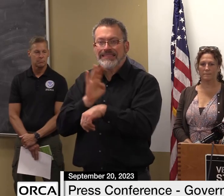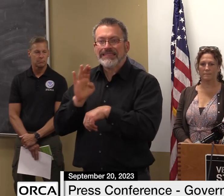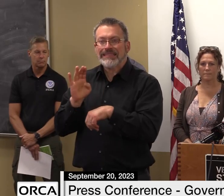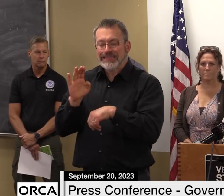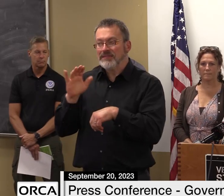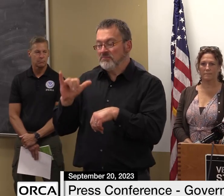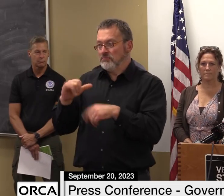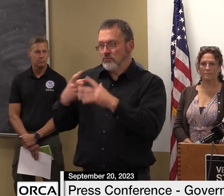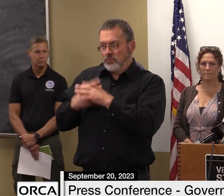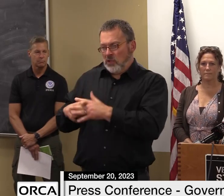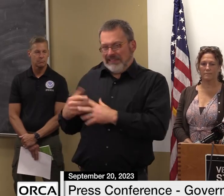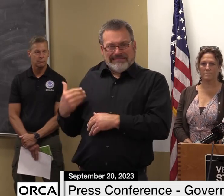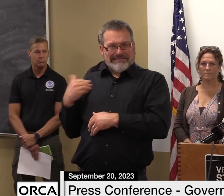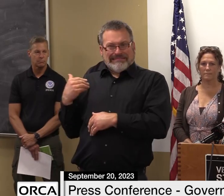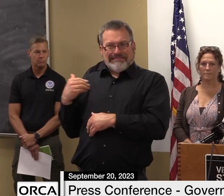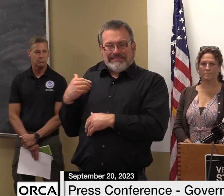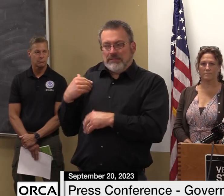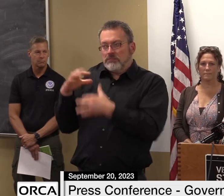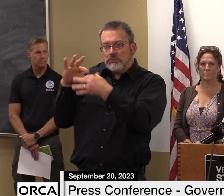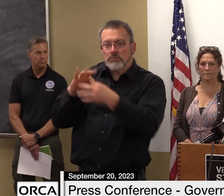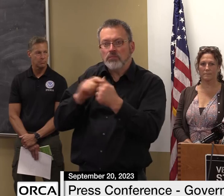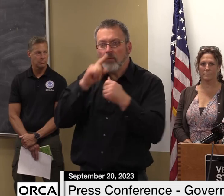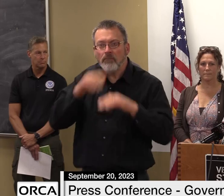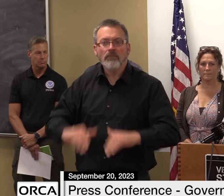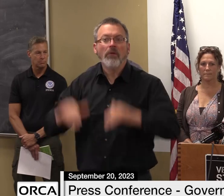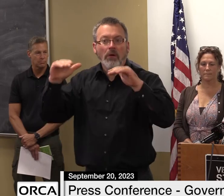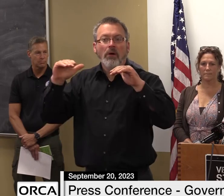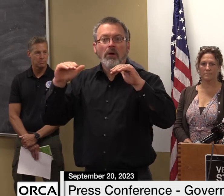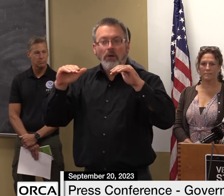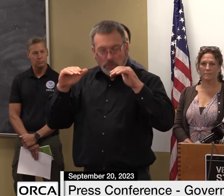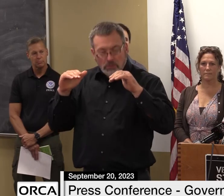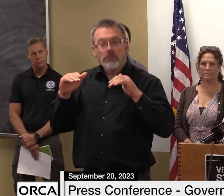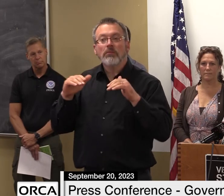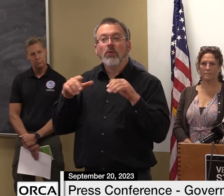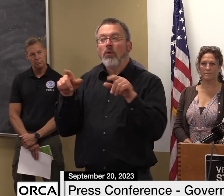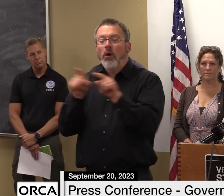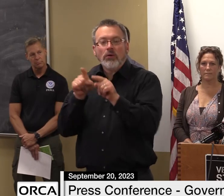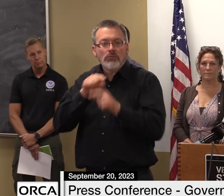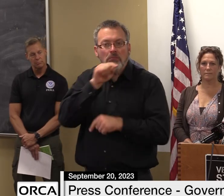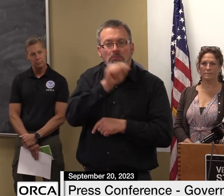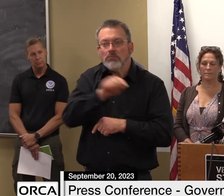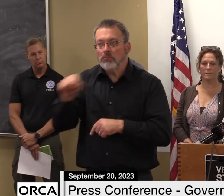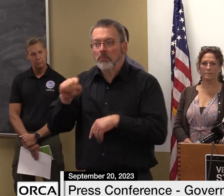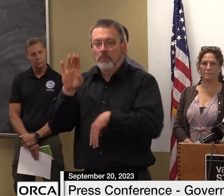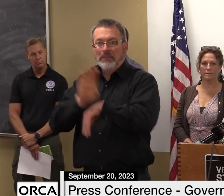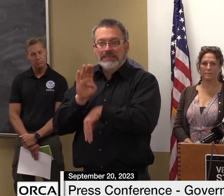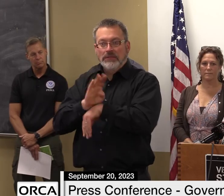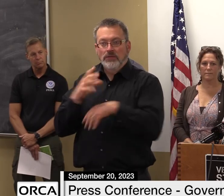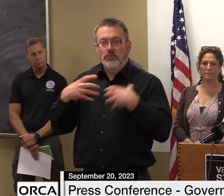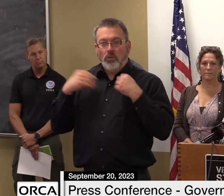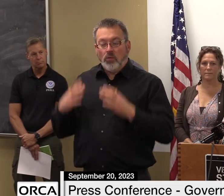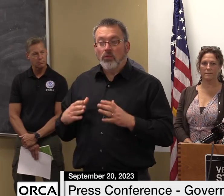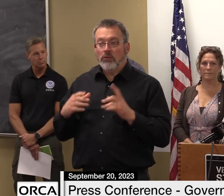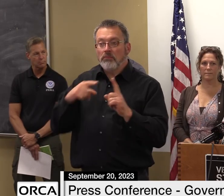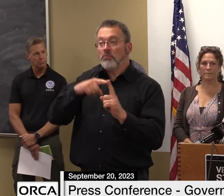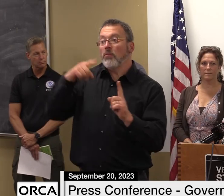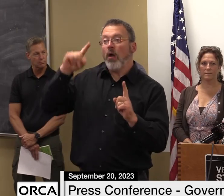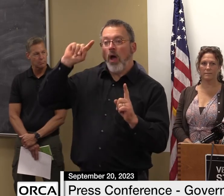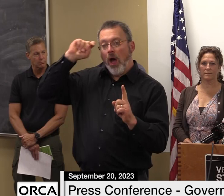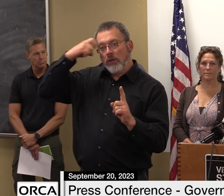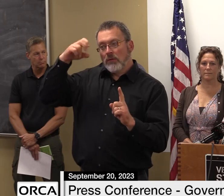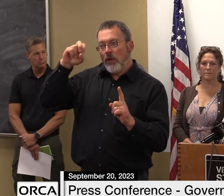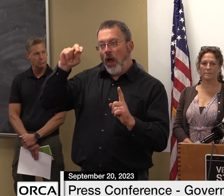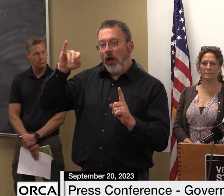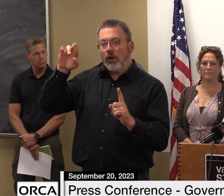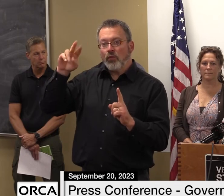also hear from a couple of business owners, Jen Roberts from Onion River Outdoors and Erica Hayes from